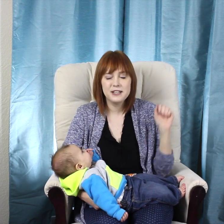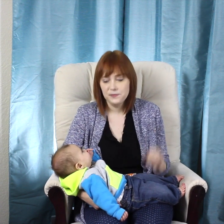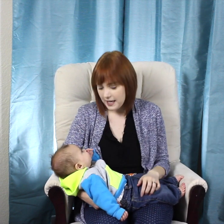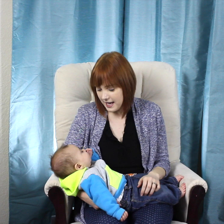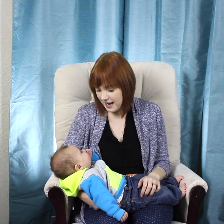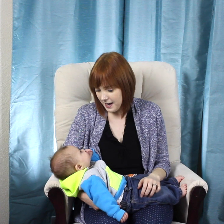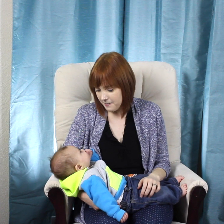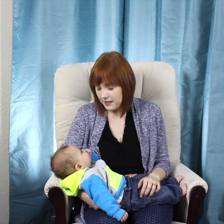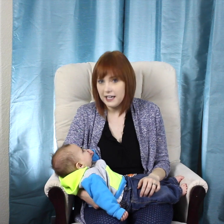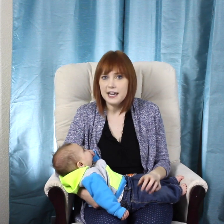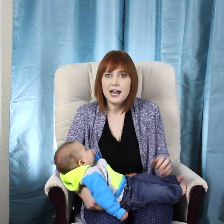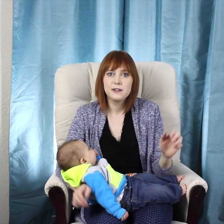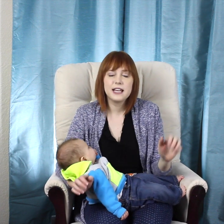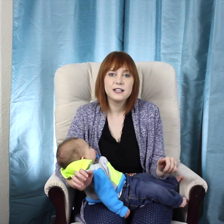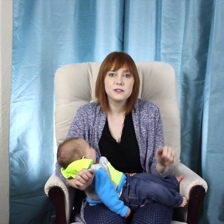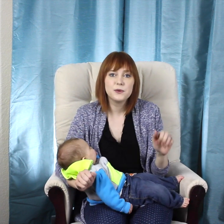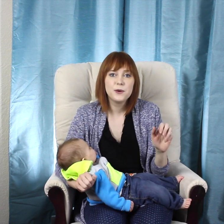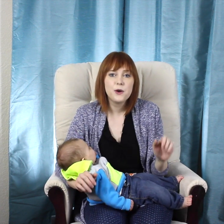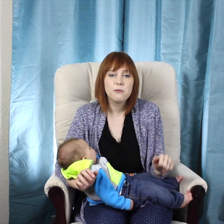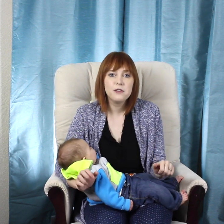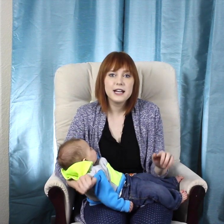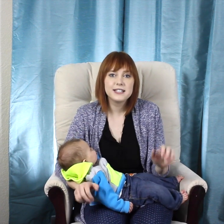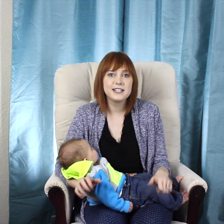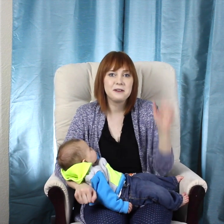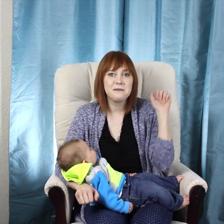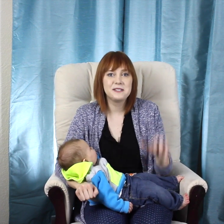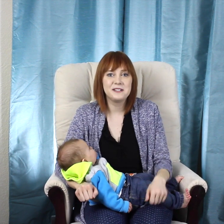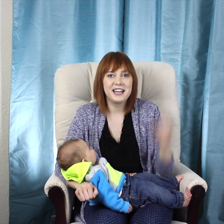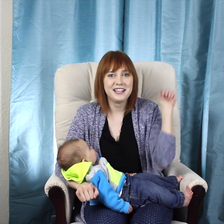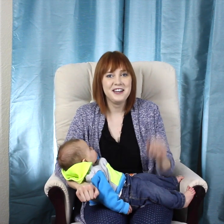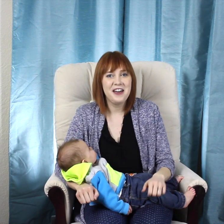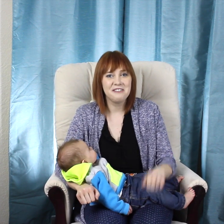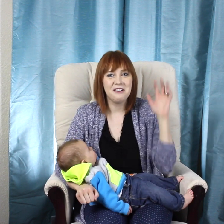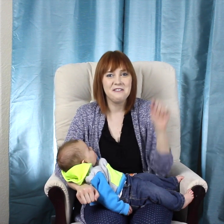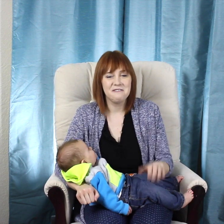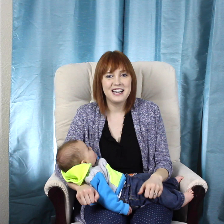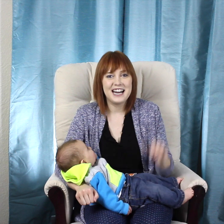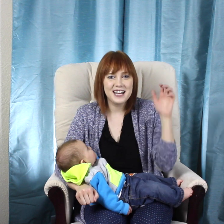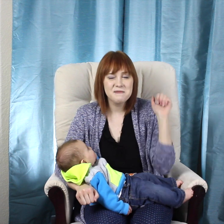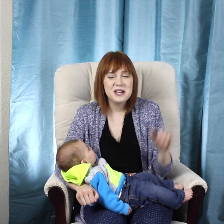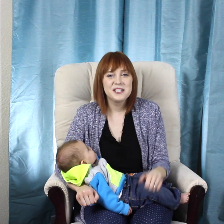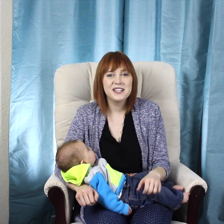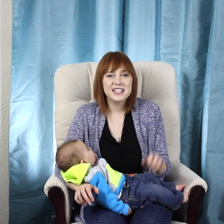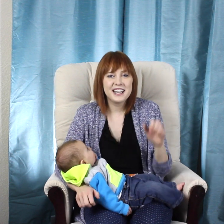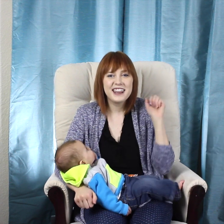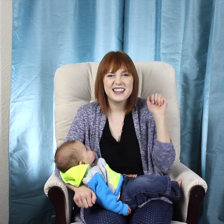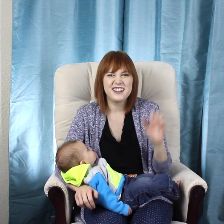me. And now it's like, he'll do both hands and sometimes still like, throw one hand up. So that's kind of the thing that